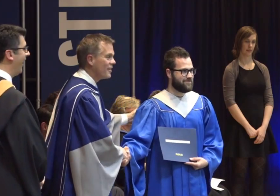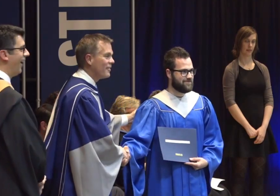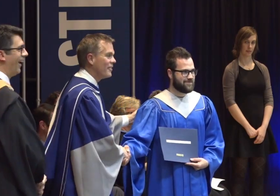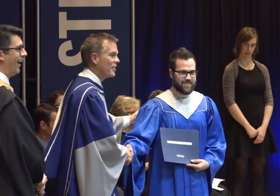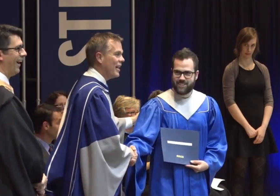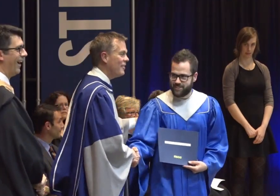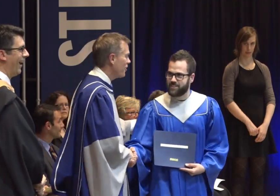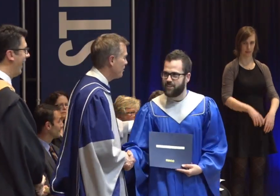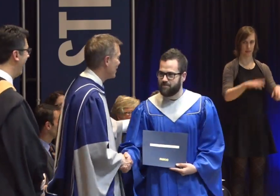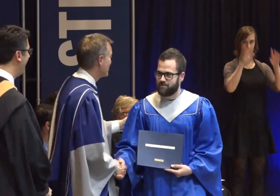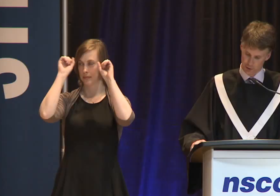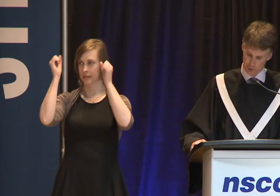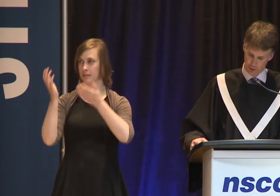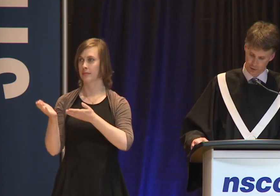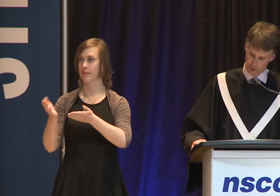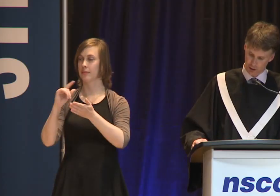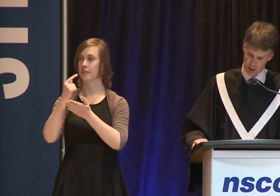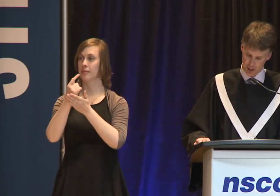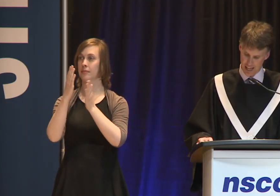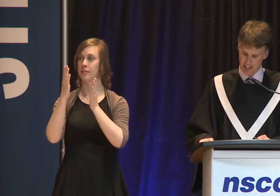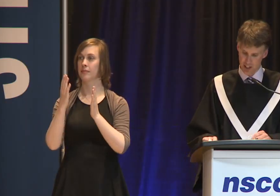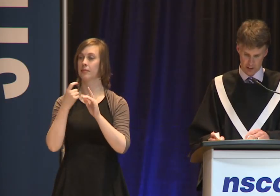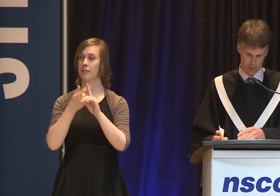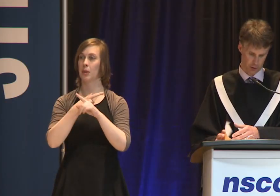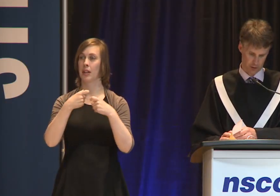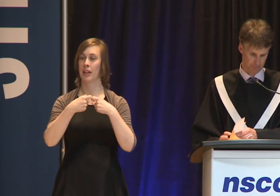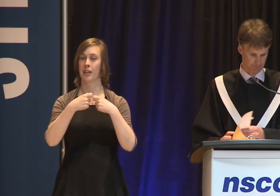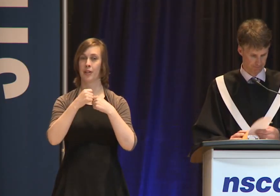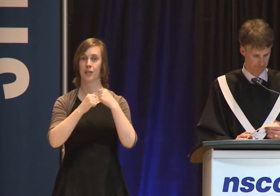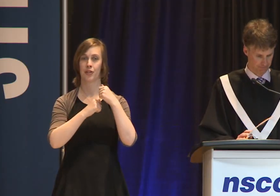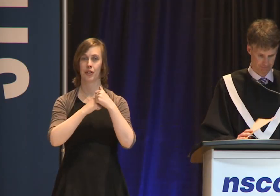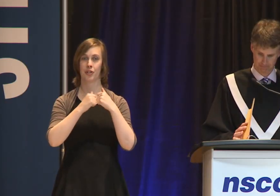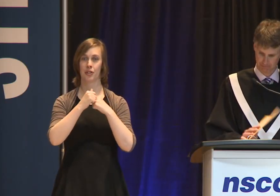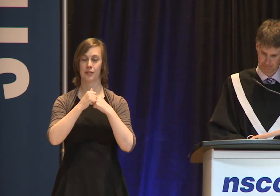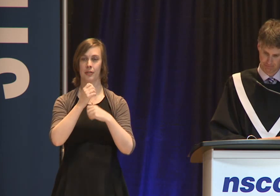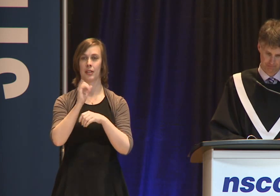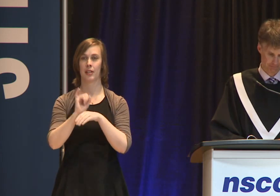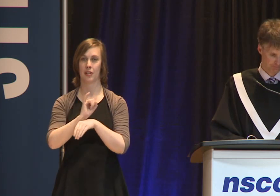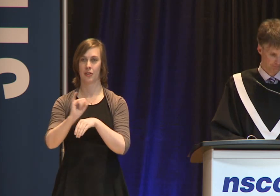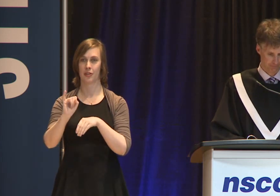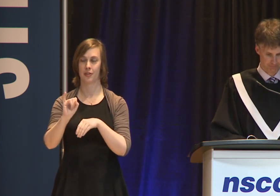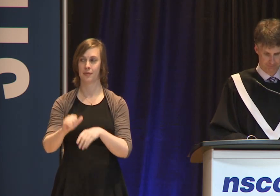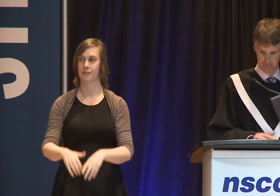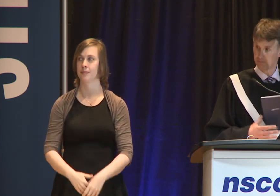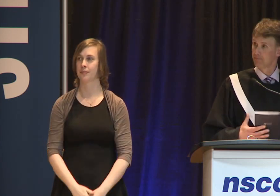Mr. President, the graduates in electrical construction and industrial.